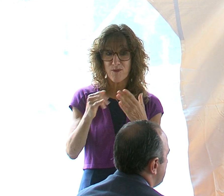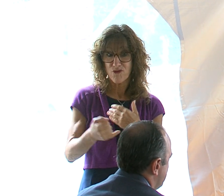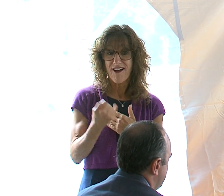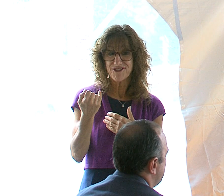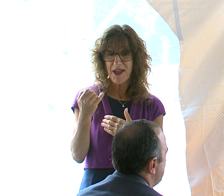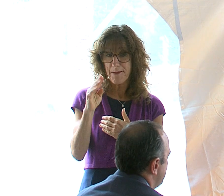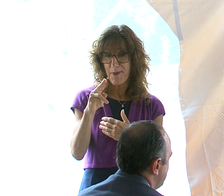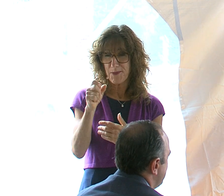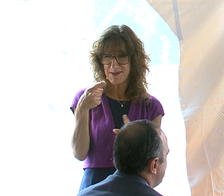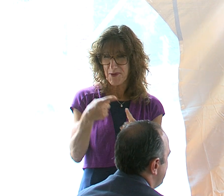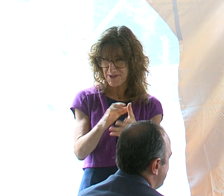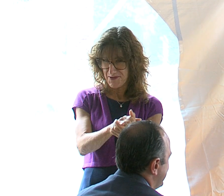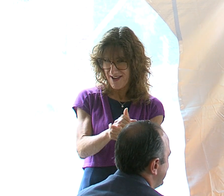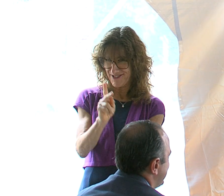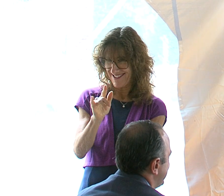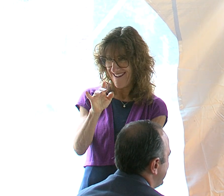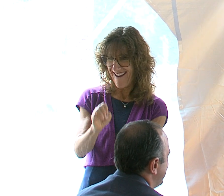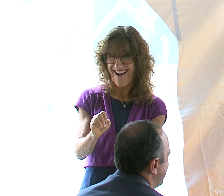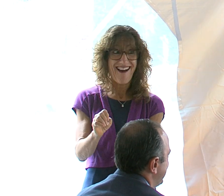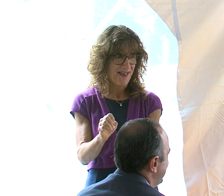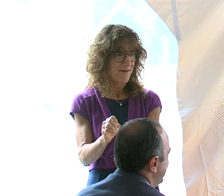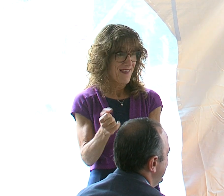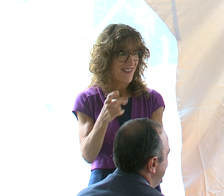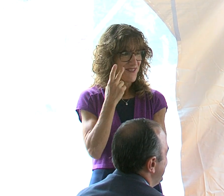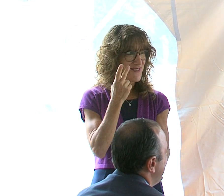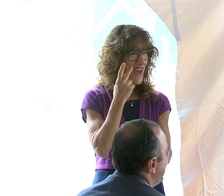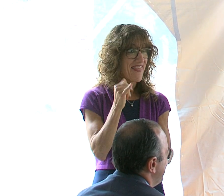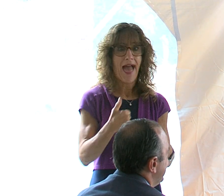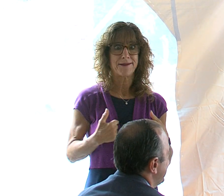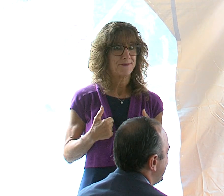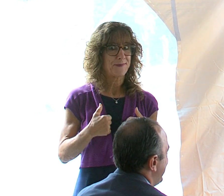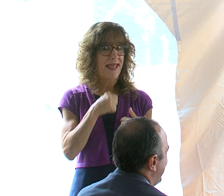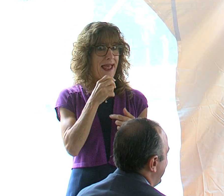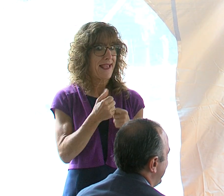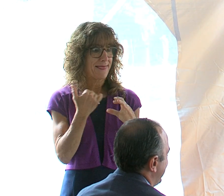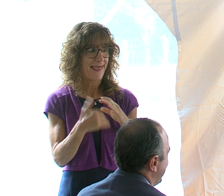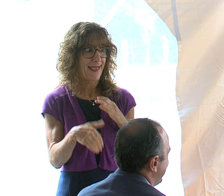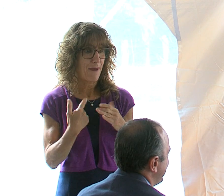Kyle. And if any of you guys see my team, I did not get that email.